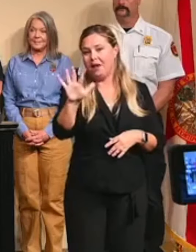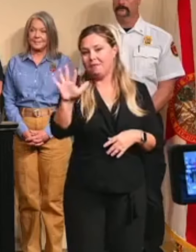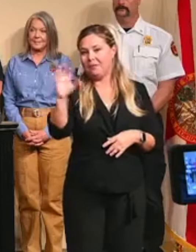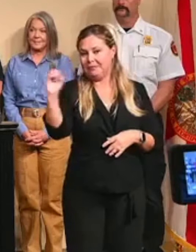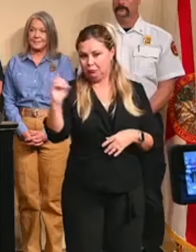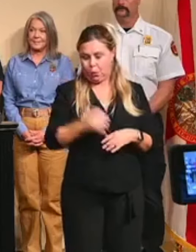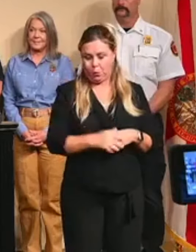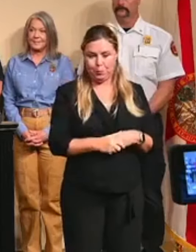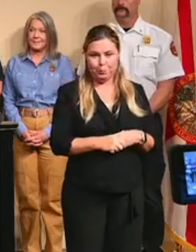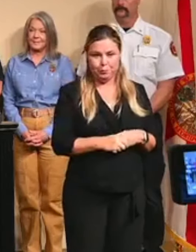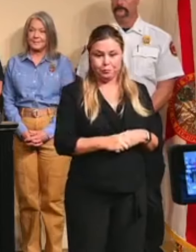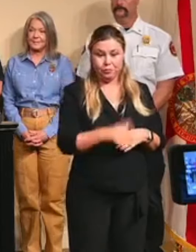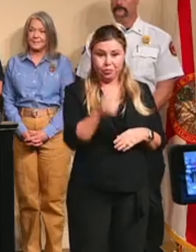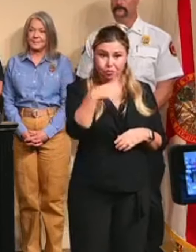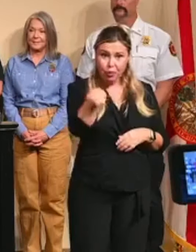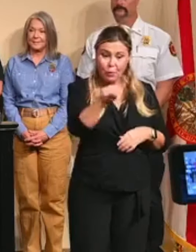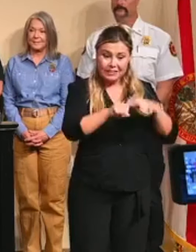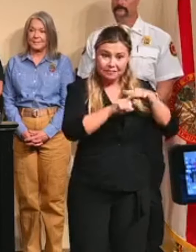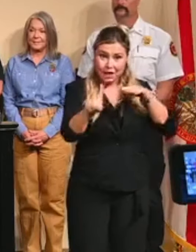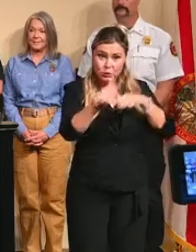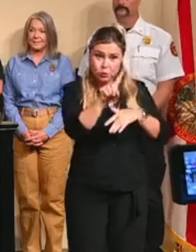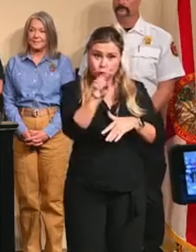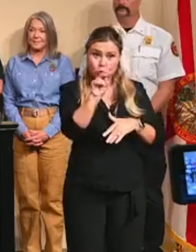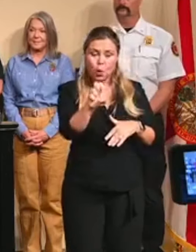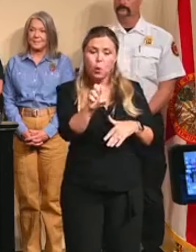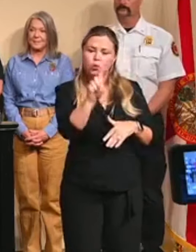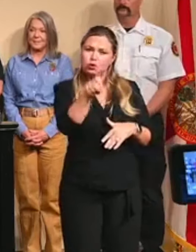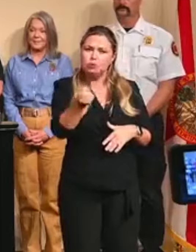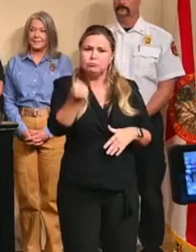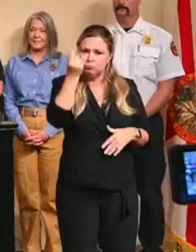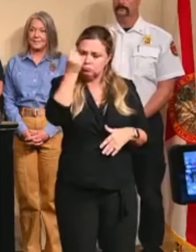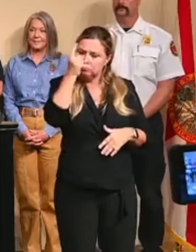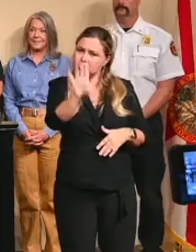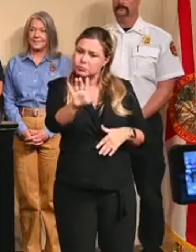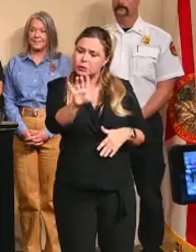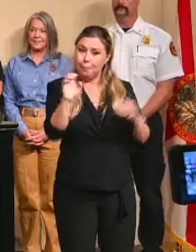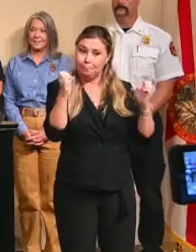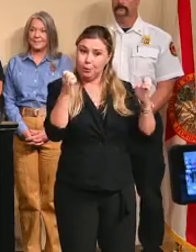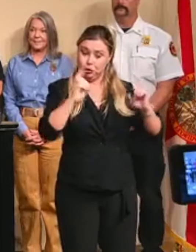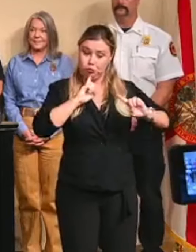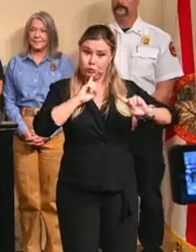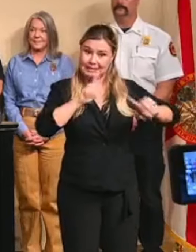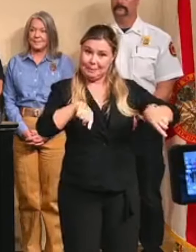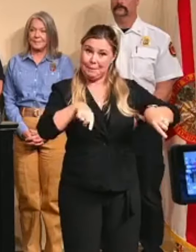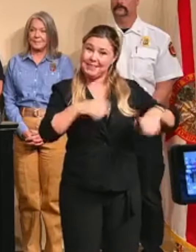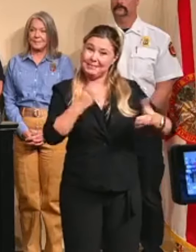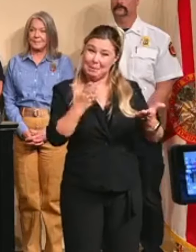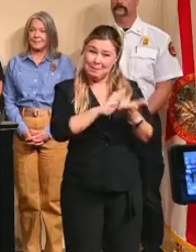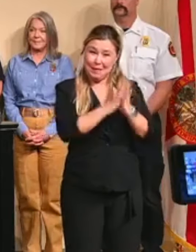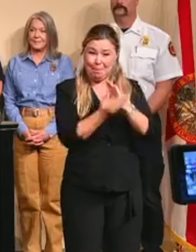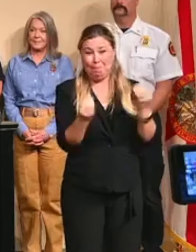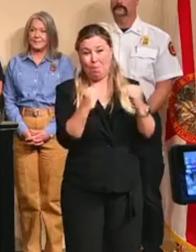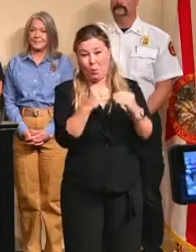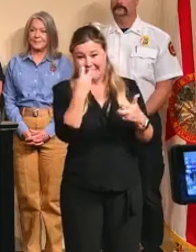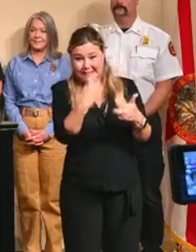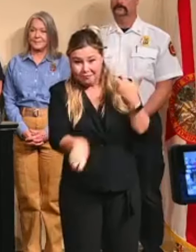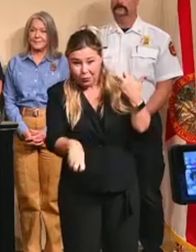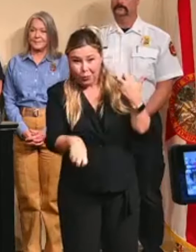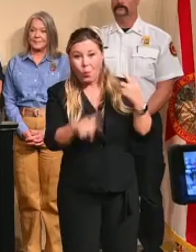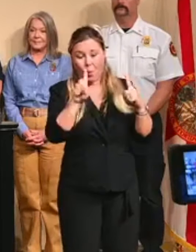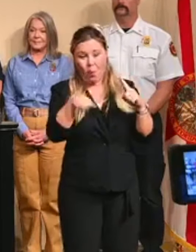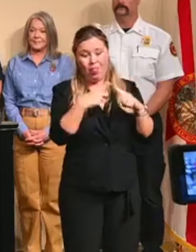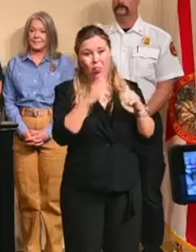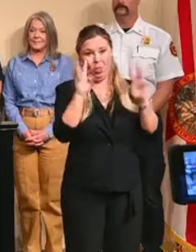904-824-5550. Those in the evacuation zone should understand that emergency response may become difficult as weather conditions